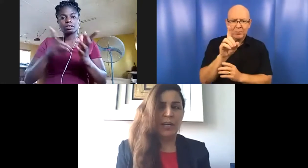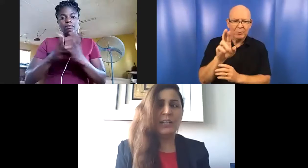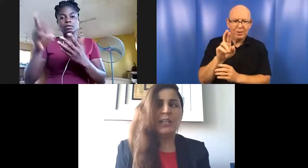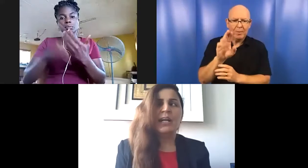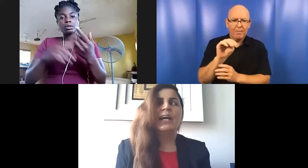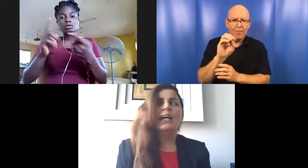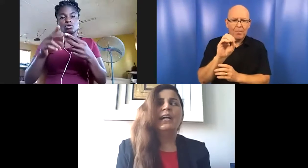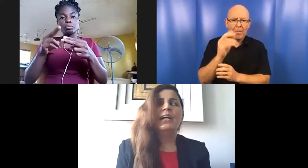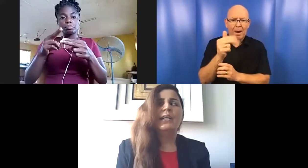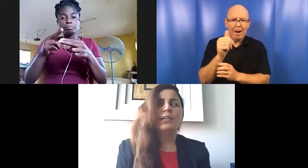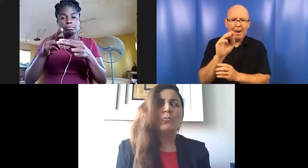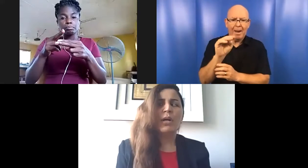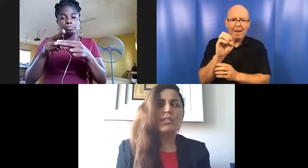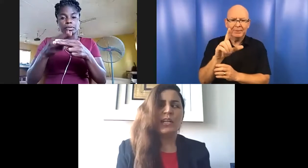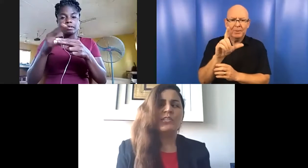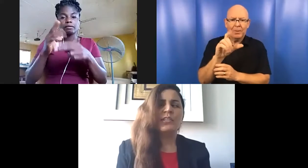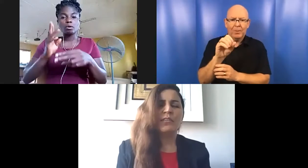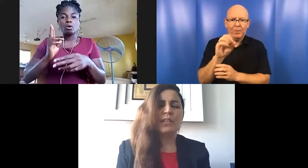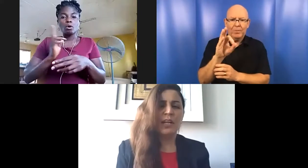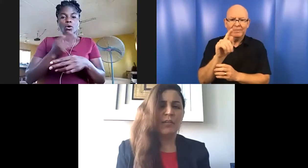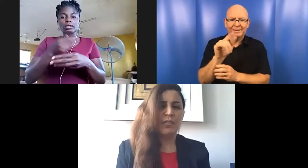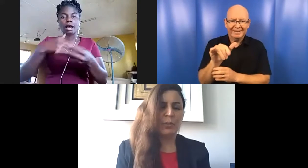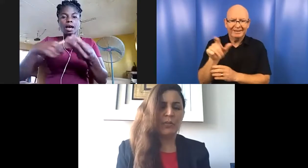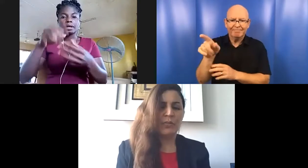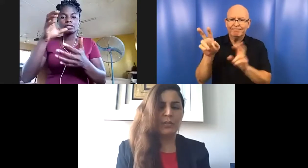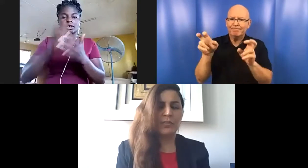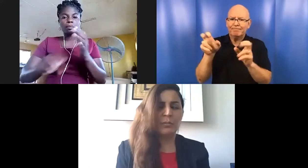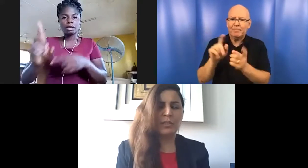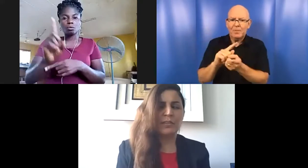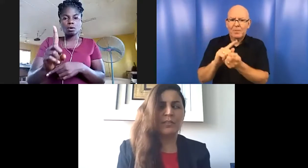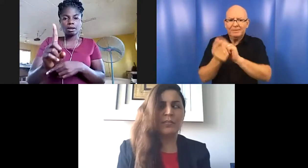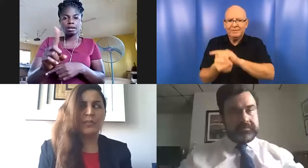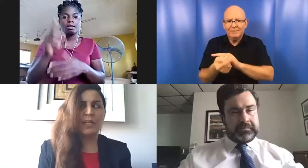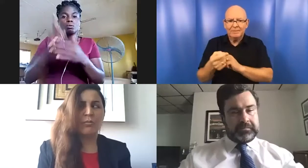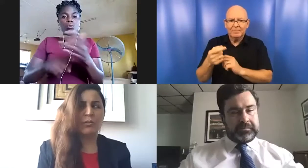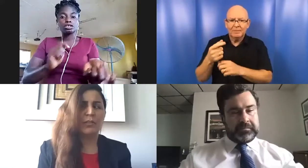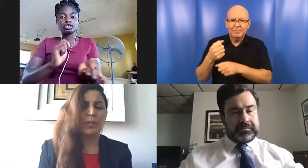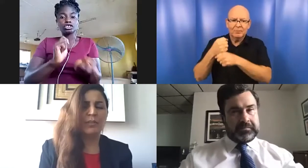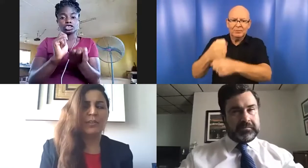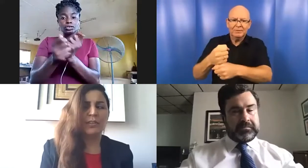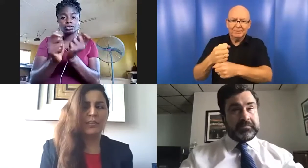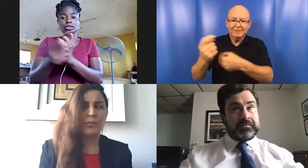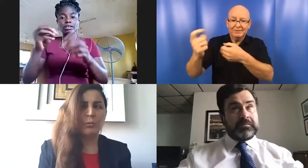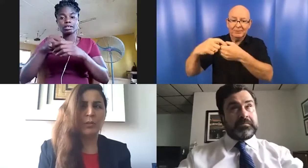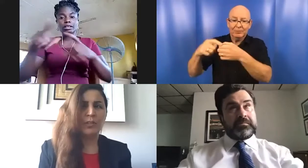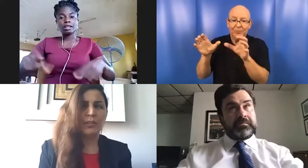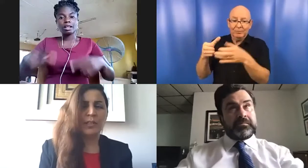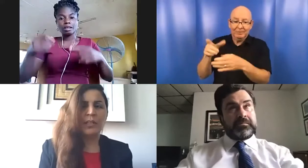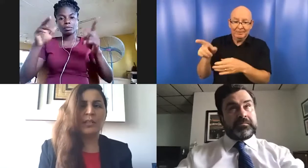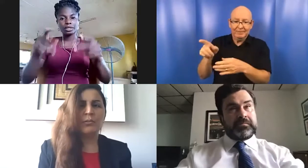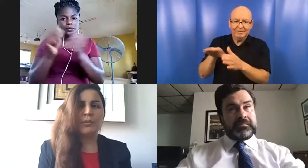1 and what changes in lives of persons with disabilities they have documented in this